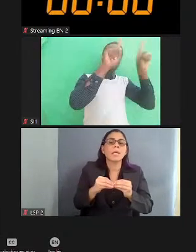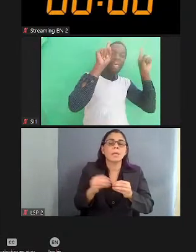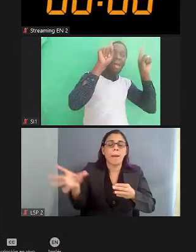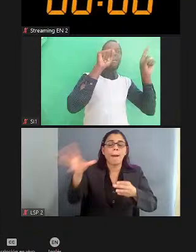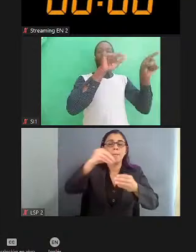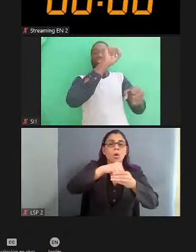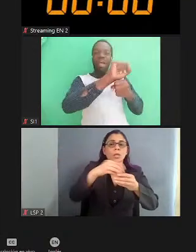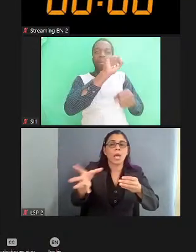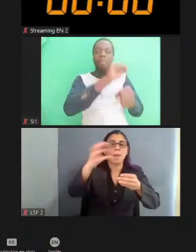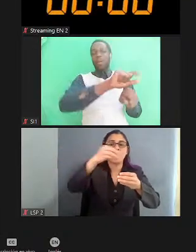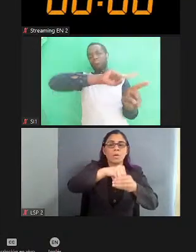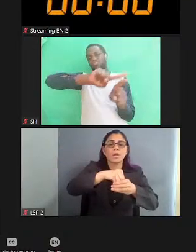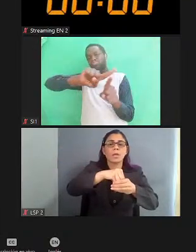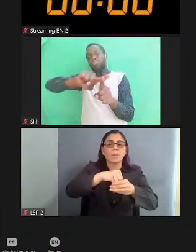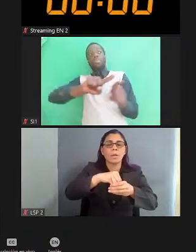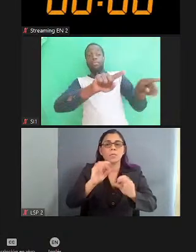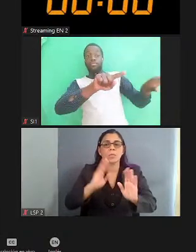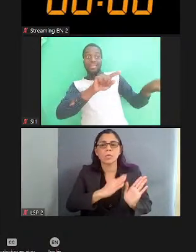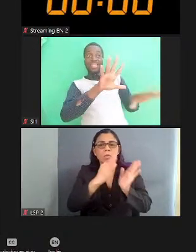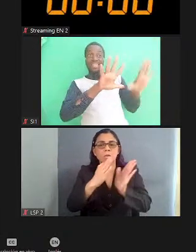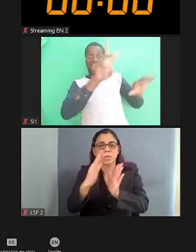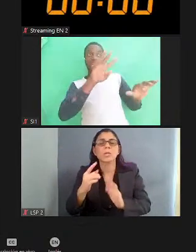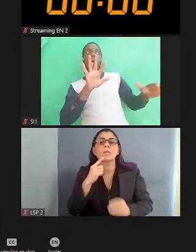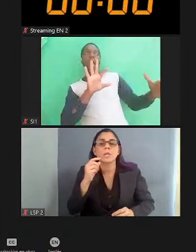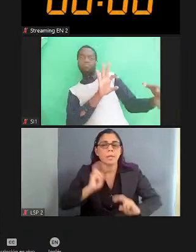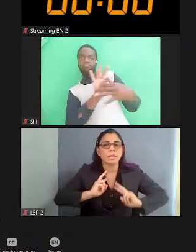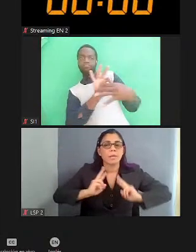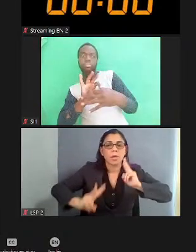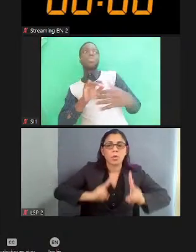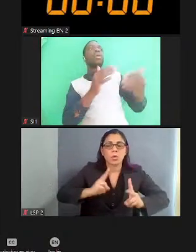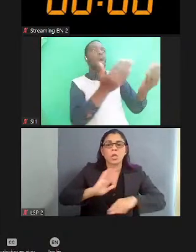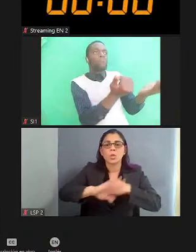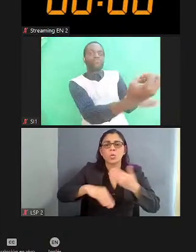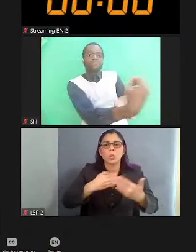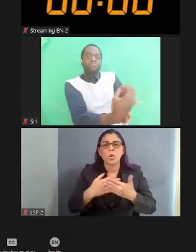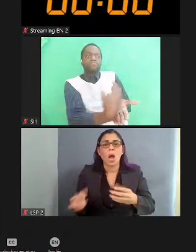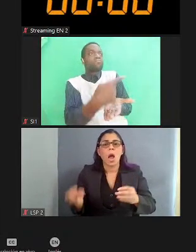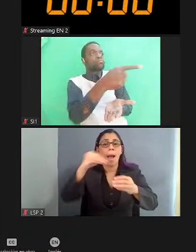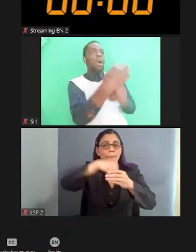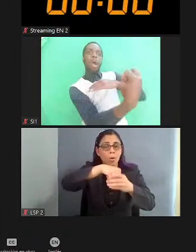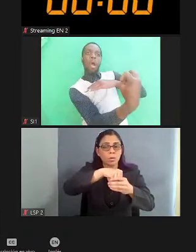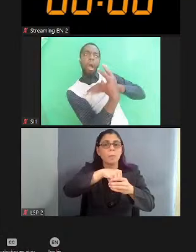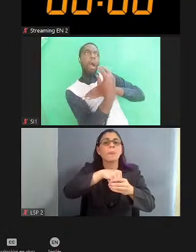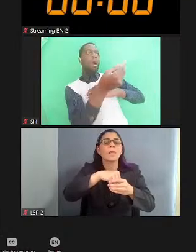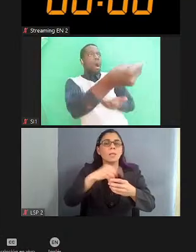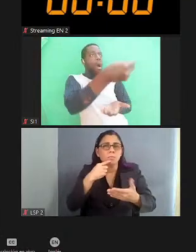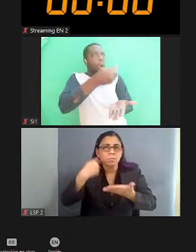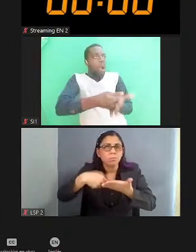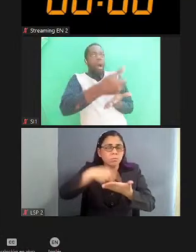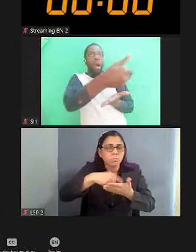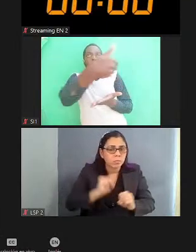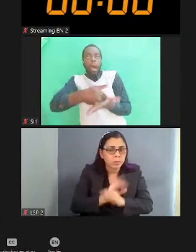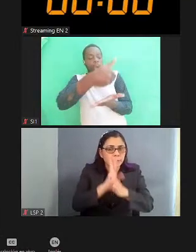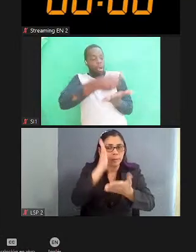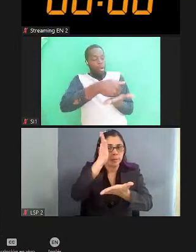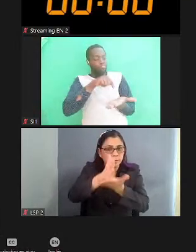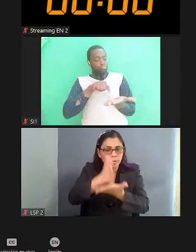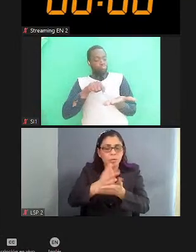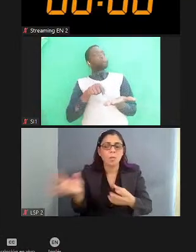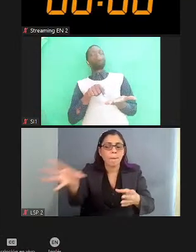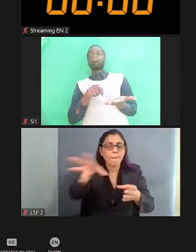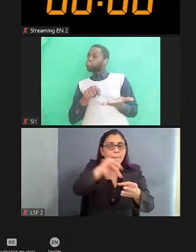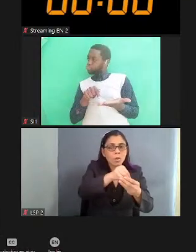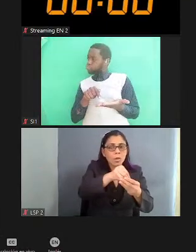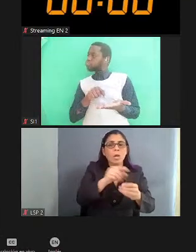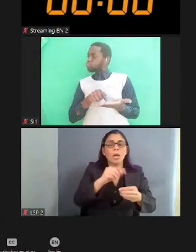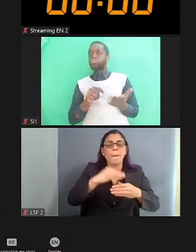consolidated all of the contributions assessed the feasibility of these contributions and